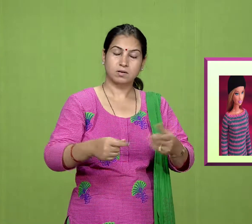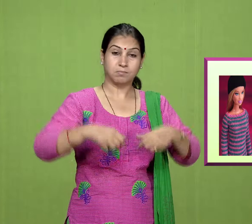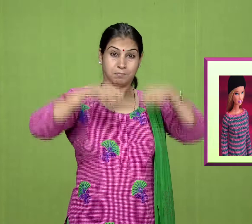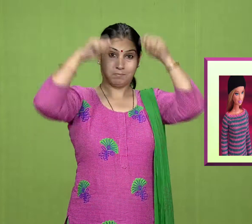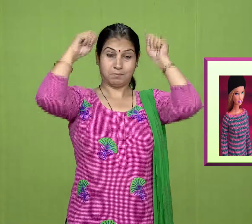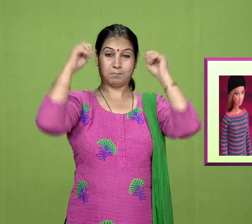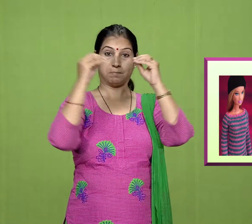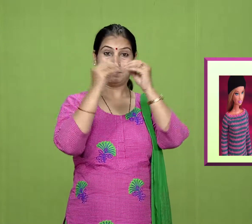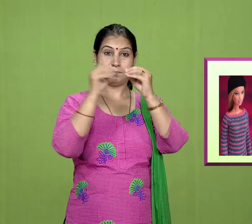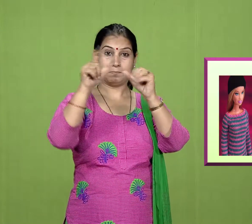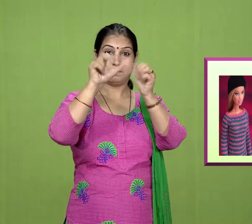blankets, etc.